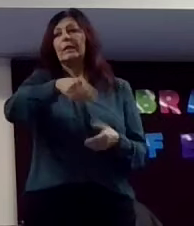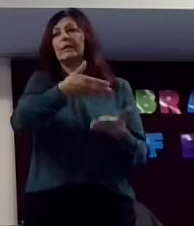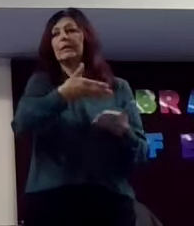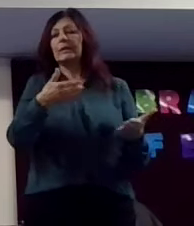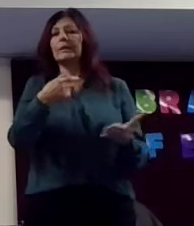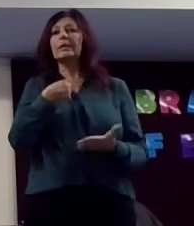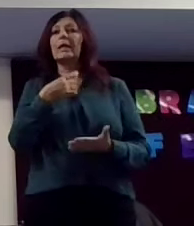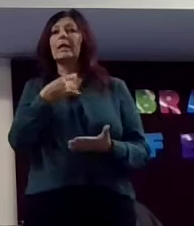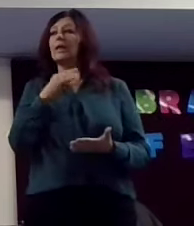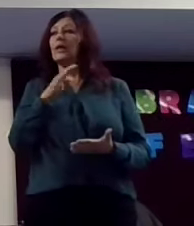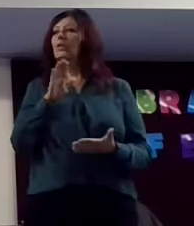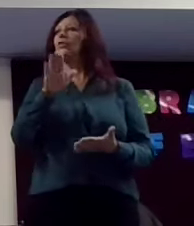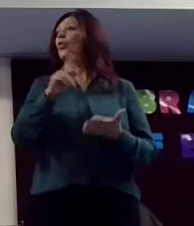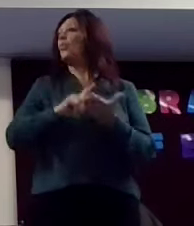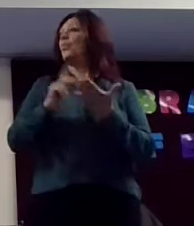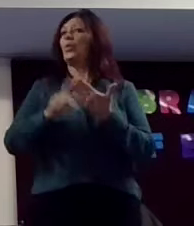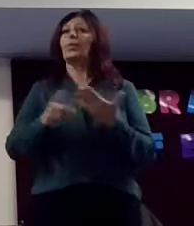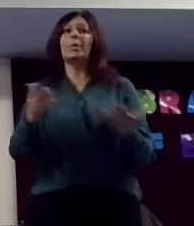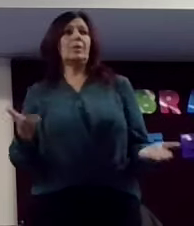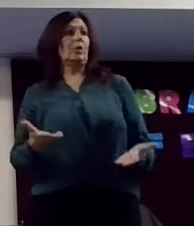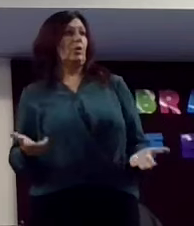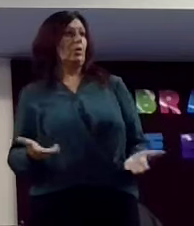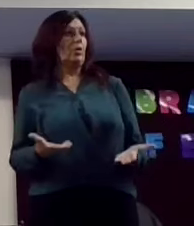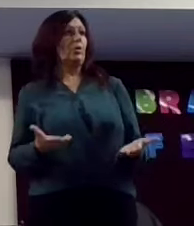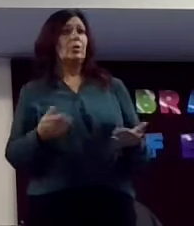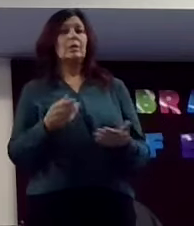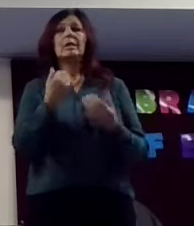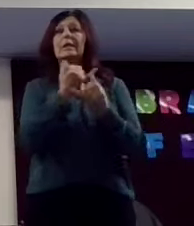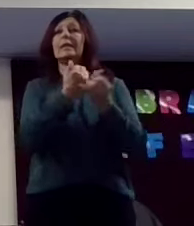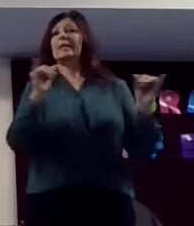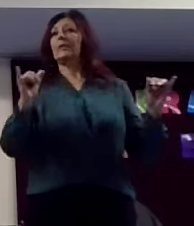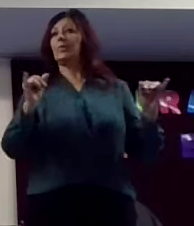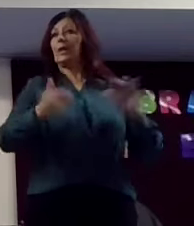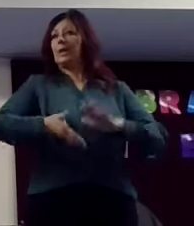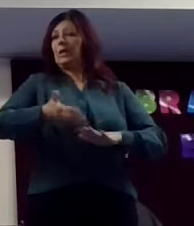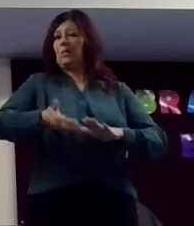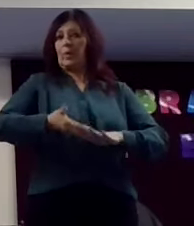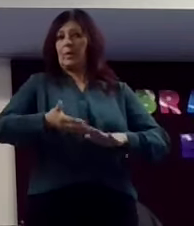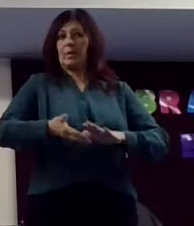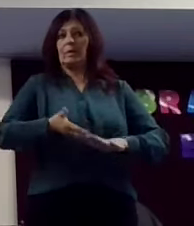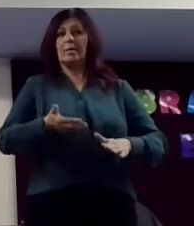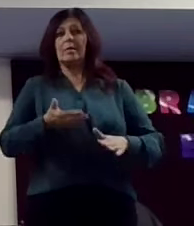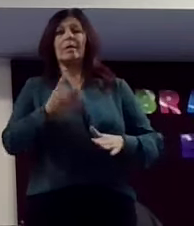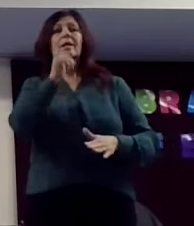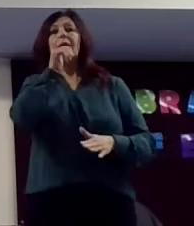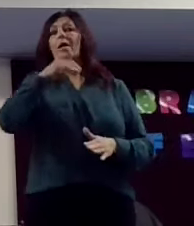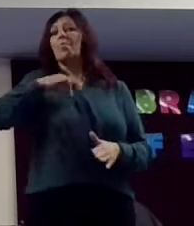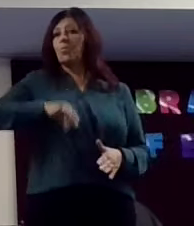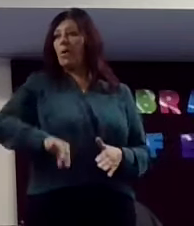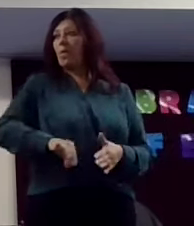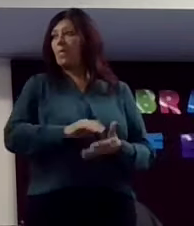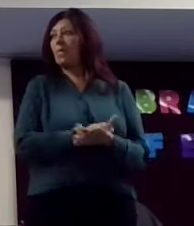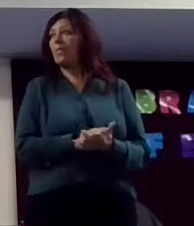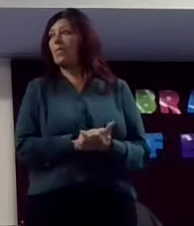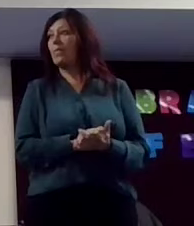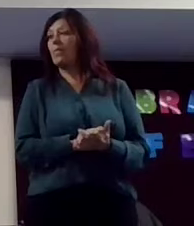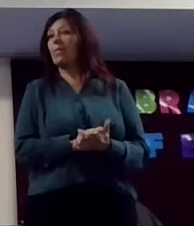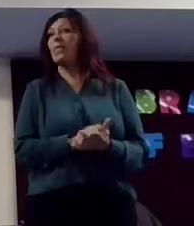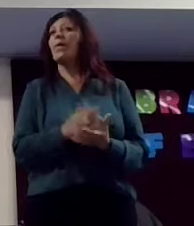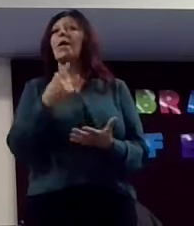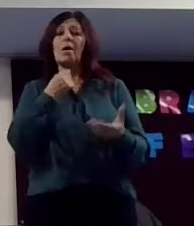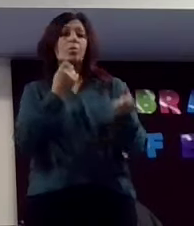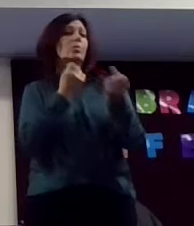really like your program here, that it's independently run and nonprofit. And I would